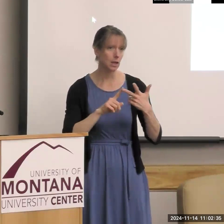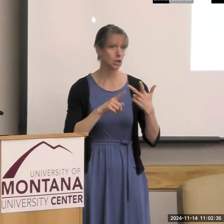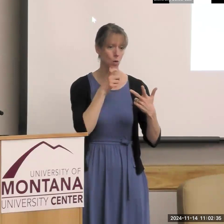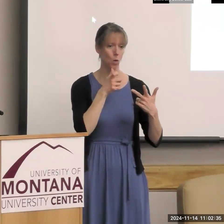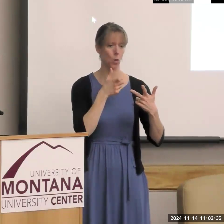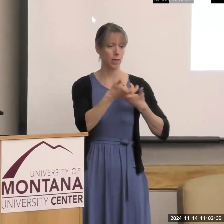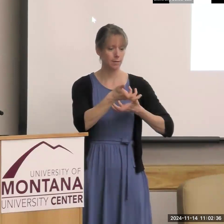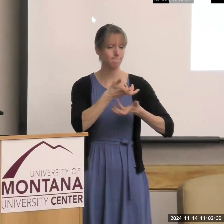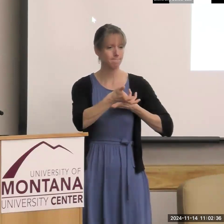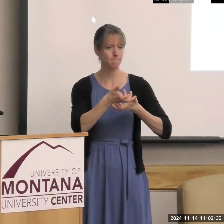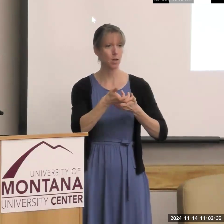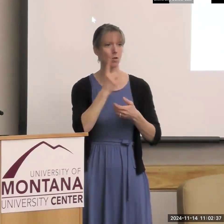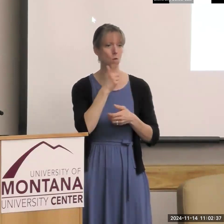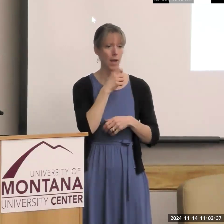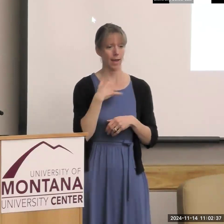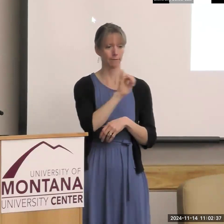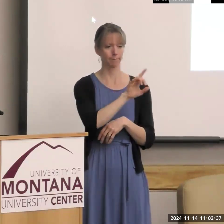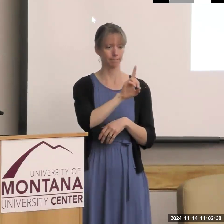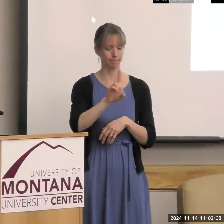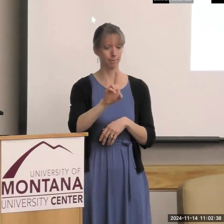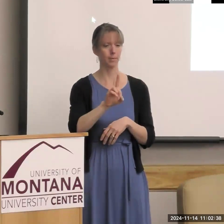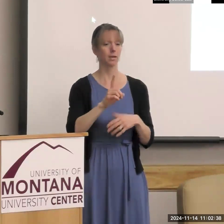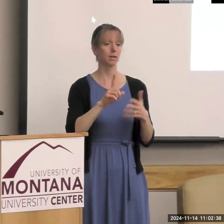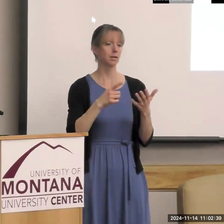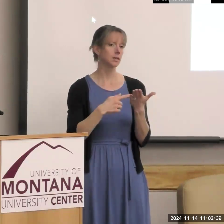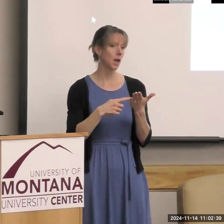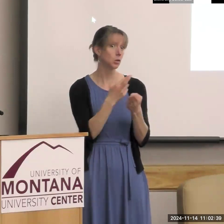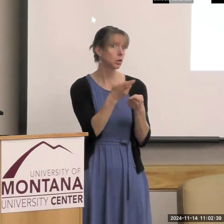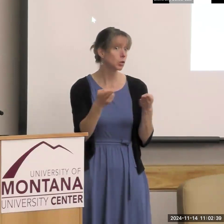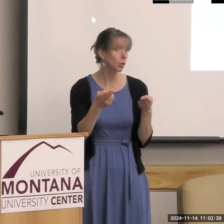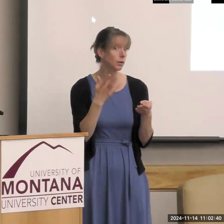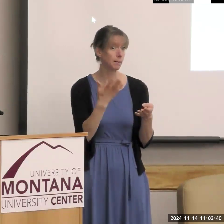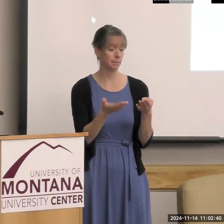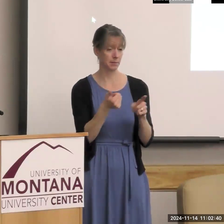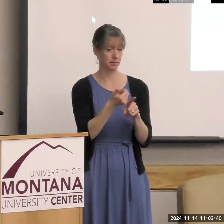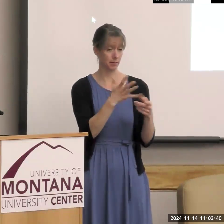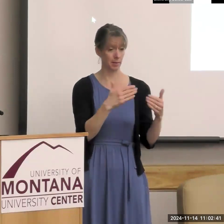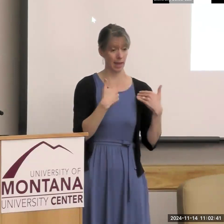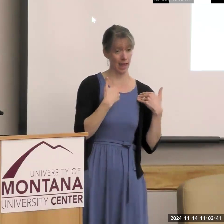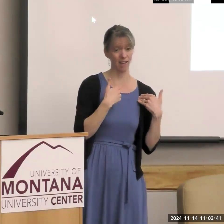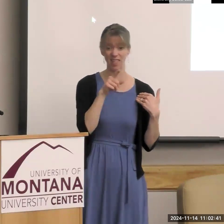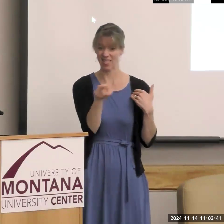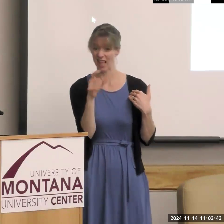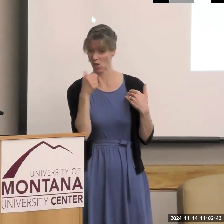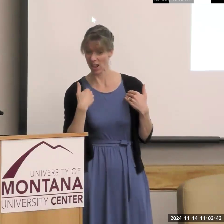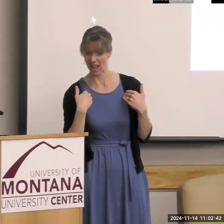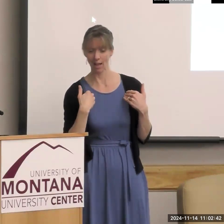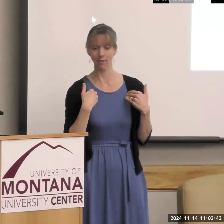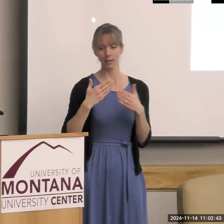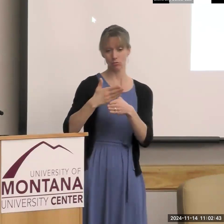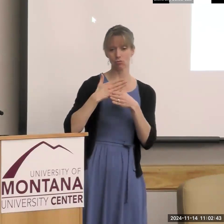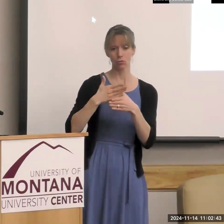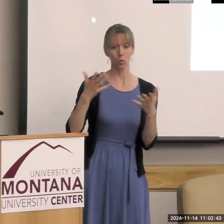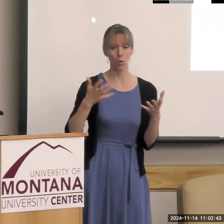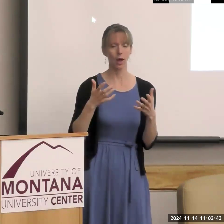with intellectual and developmental disabilities, to talk about the resources that they might have that others might not have in terms of their community partners, in